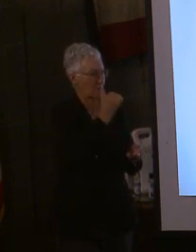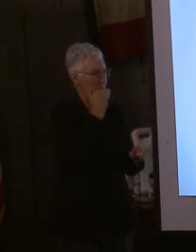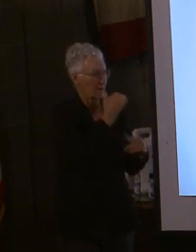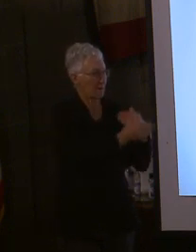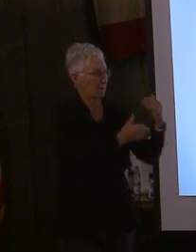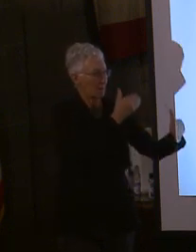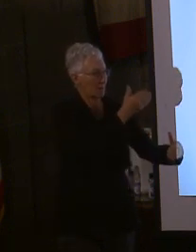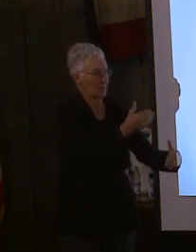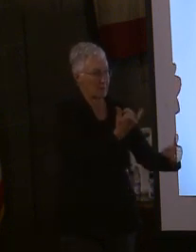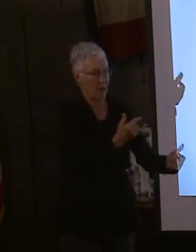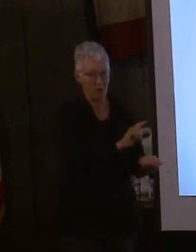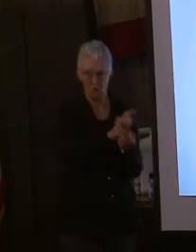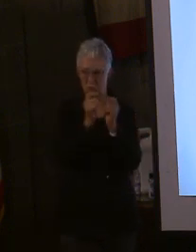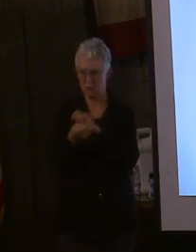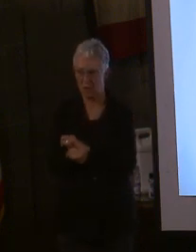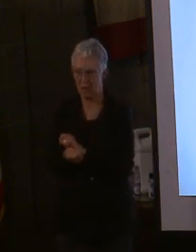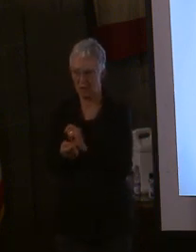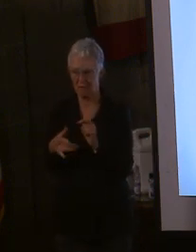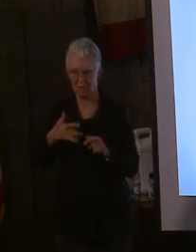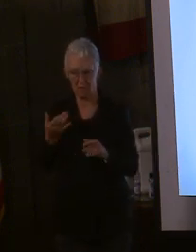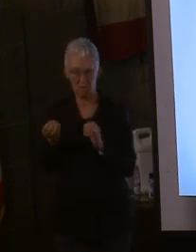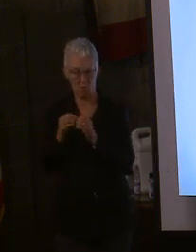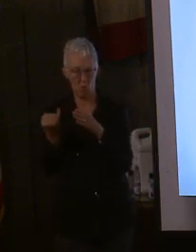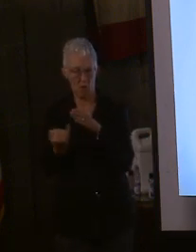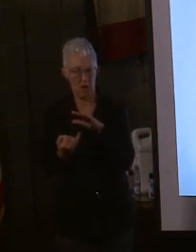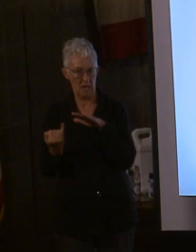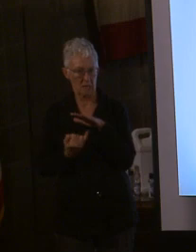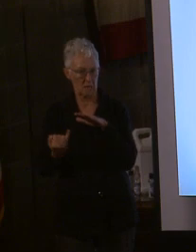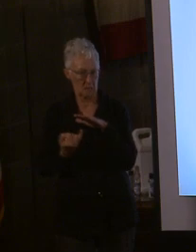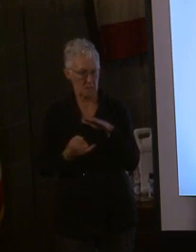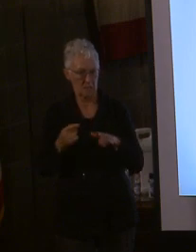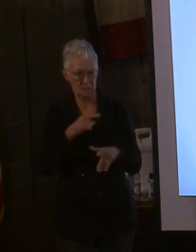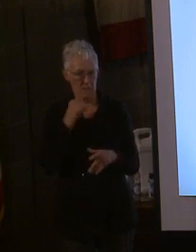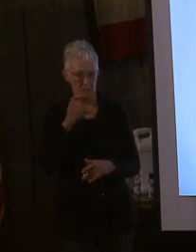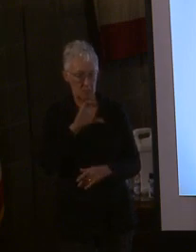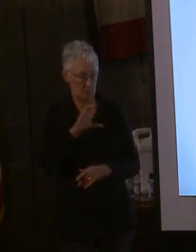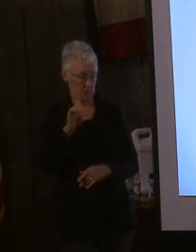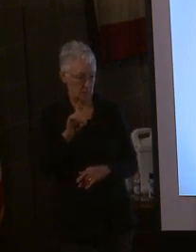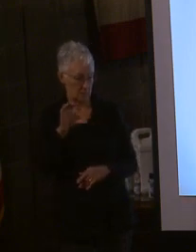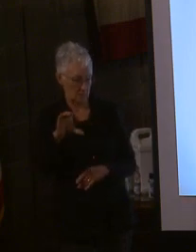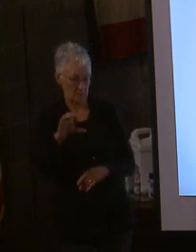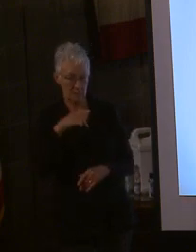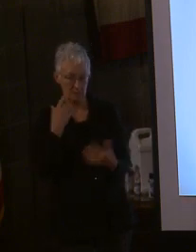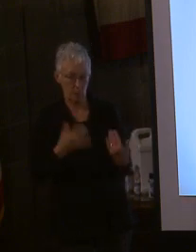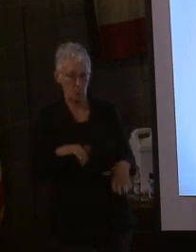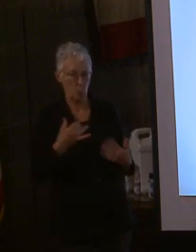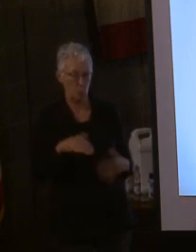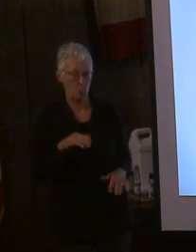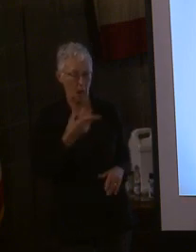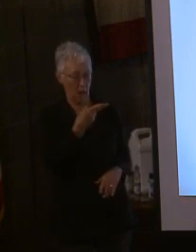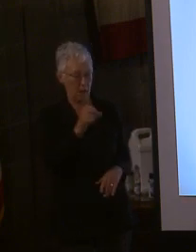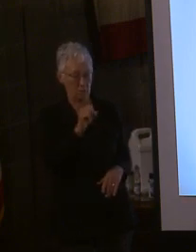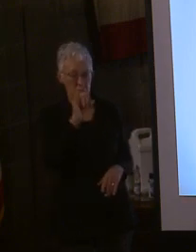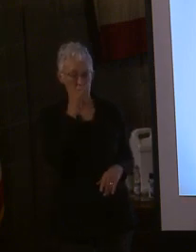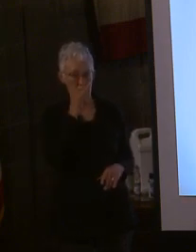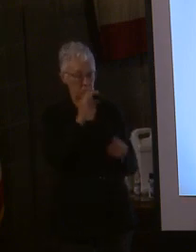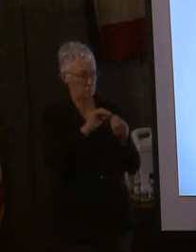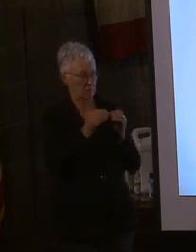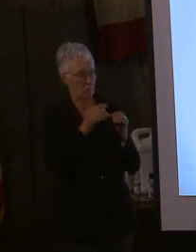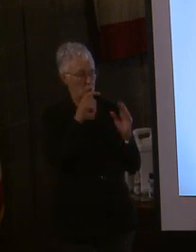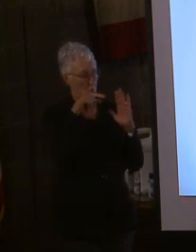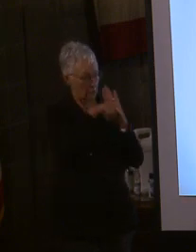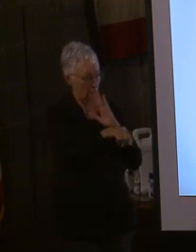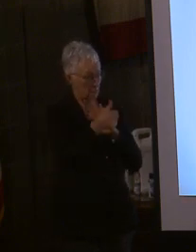fact, the CDC, Dr. Redfield, had several months ago talked about how high school suicide rates were actually